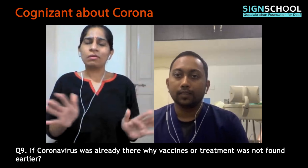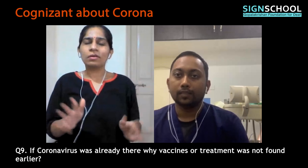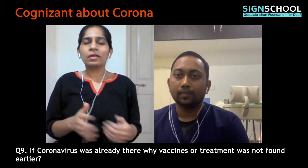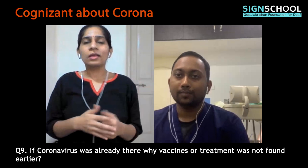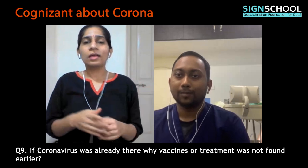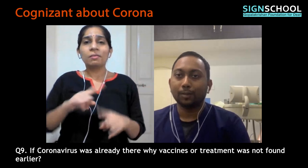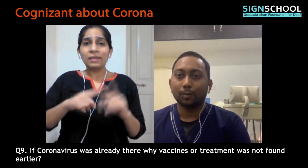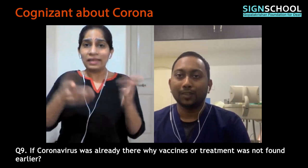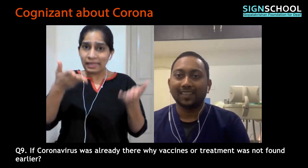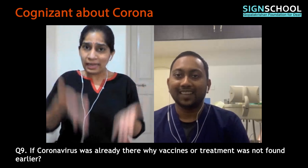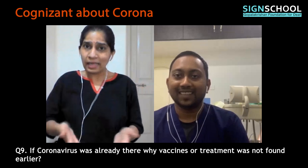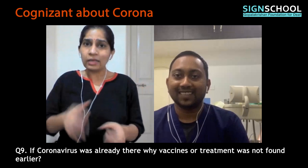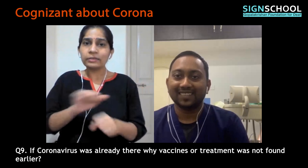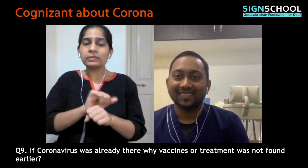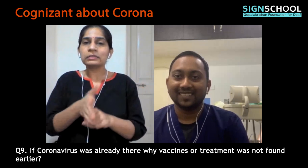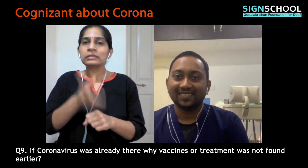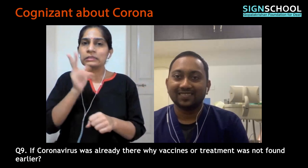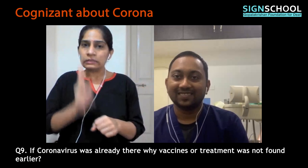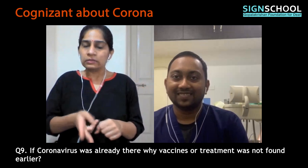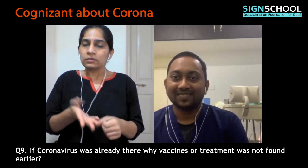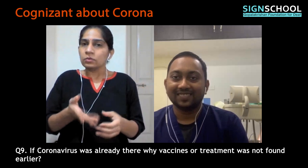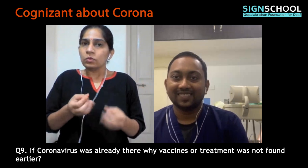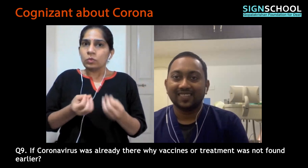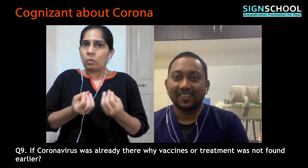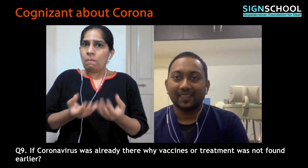working to do it. Yeah.